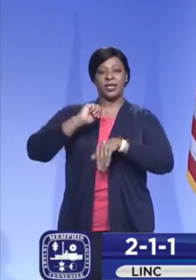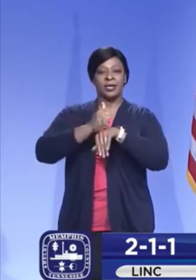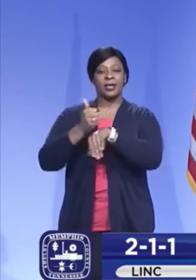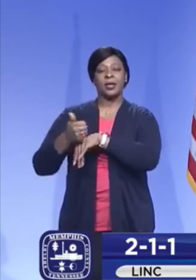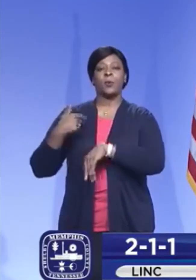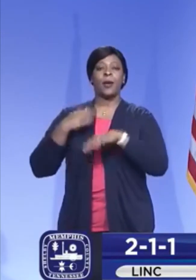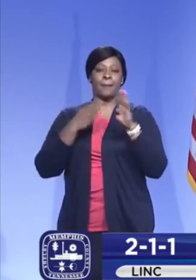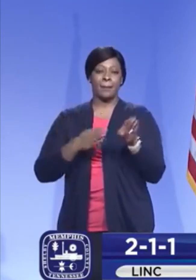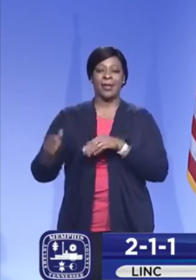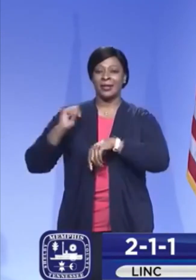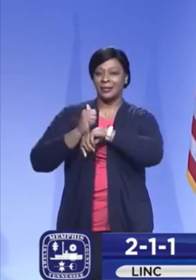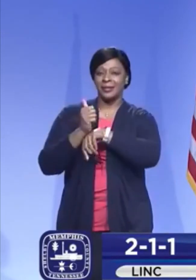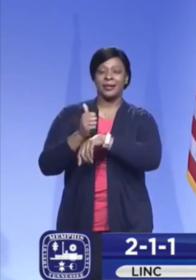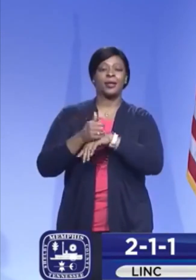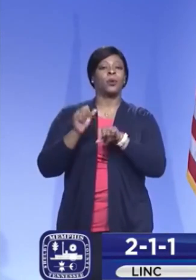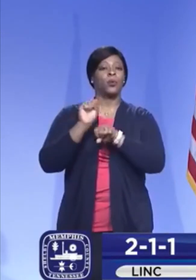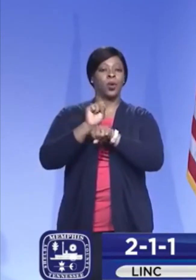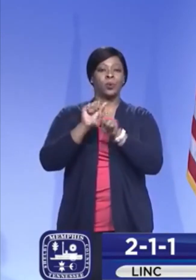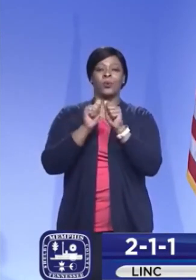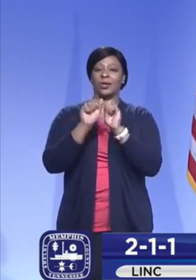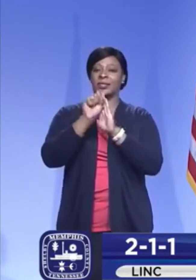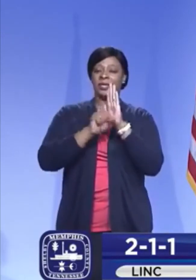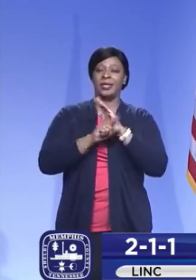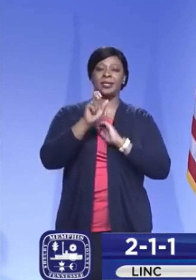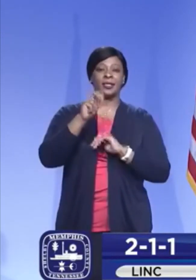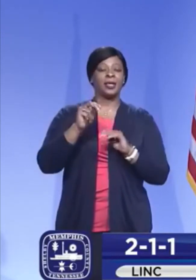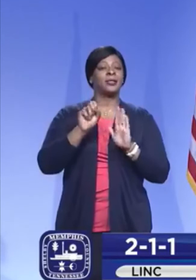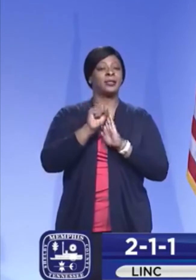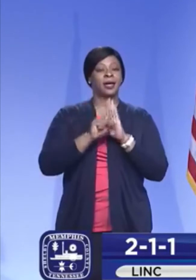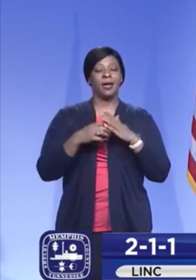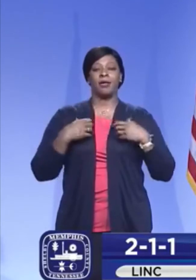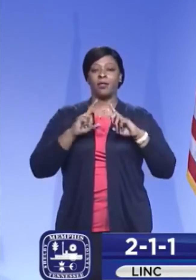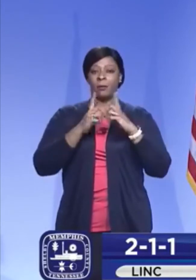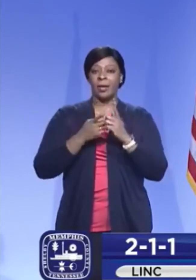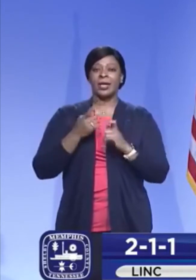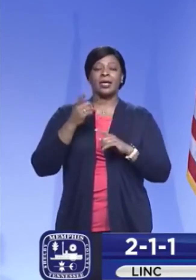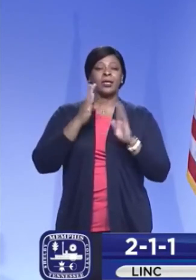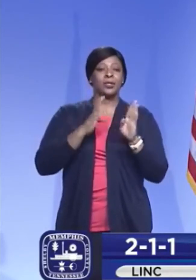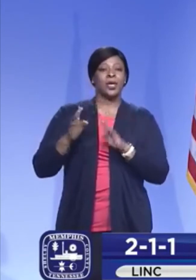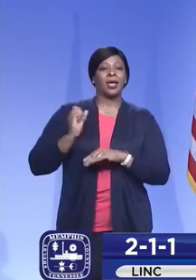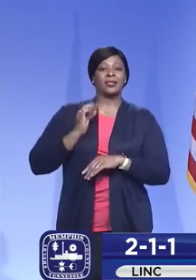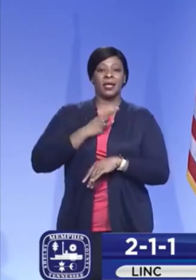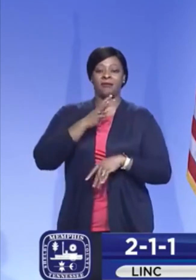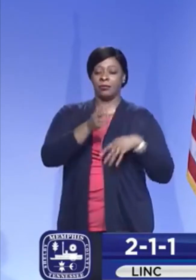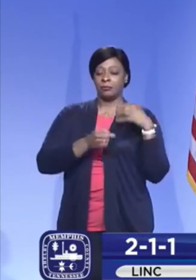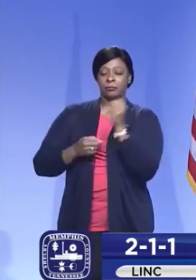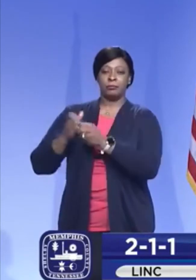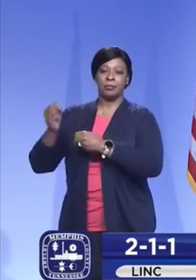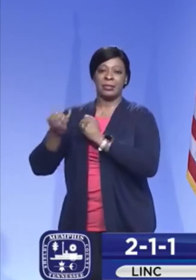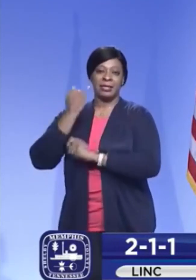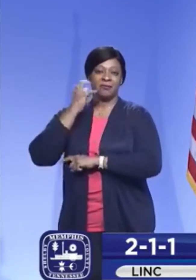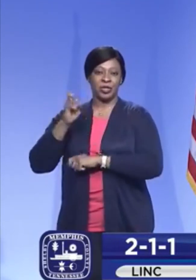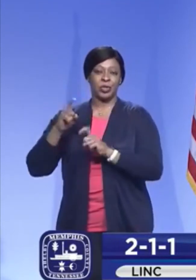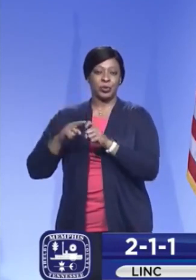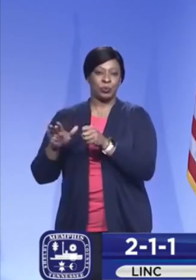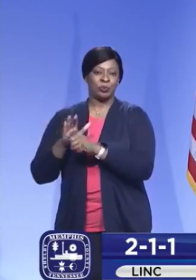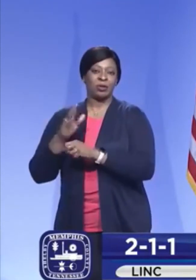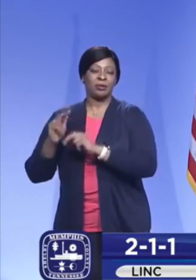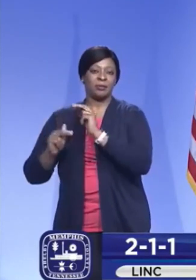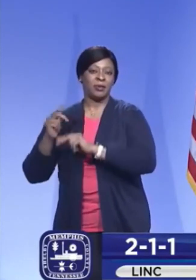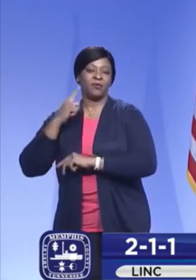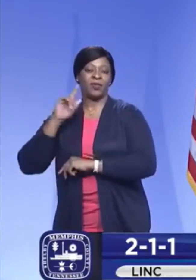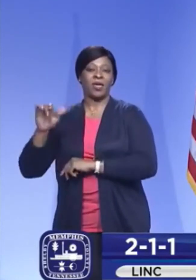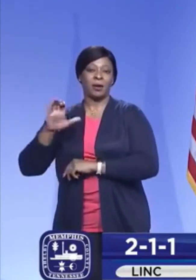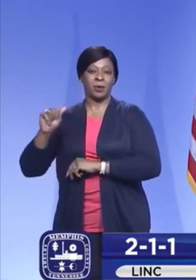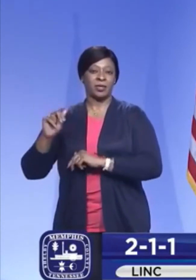have plans. We are working with the state of Tennessee, with the state health department, in order to get staffing that would come in and staff that up. As far as your